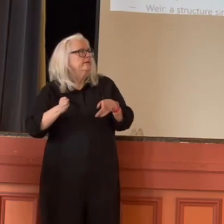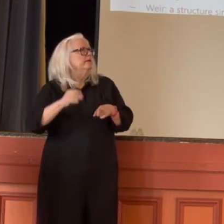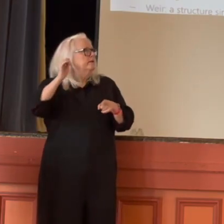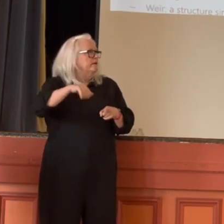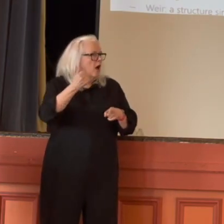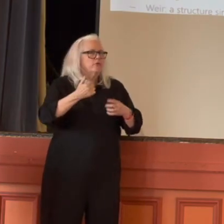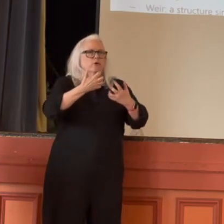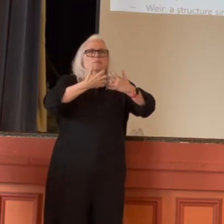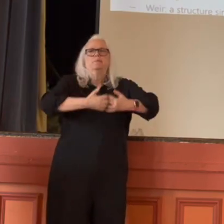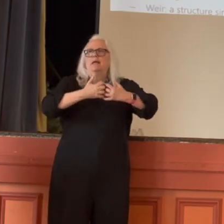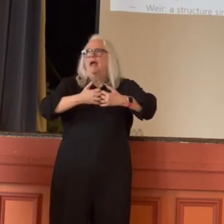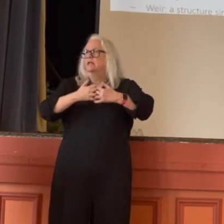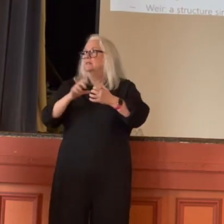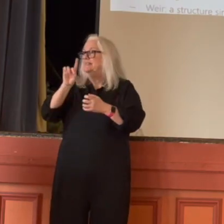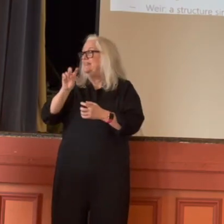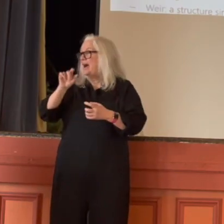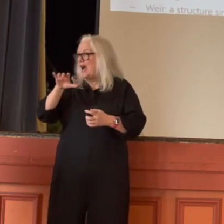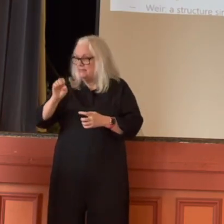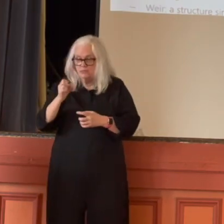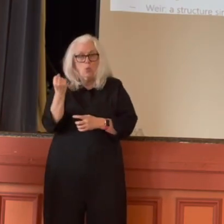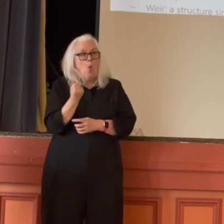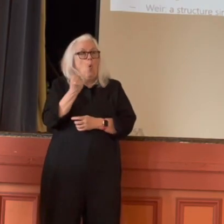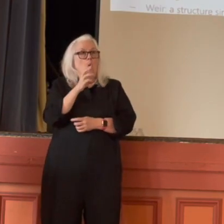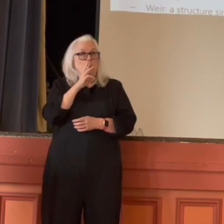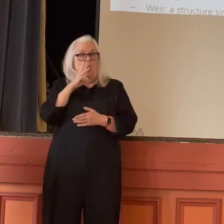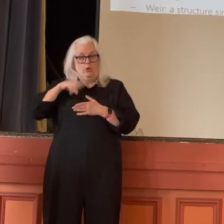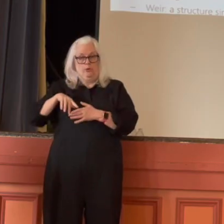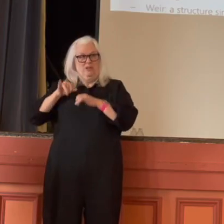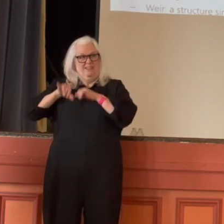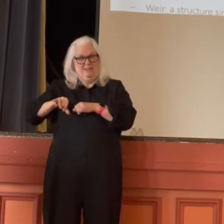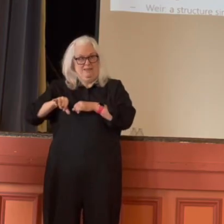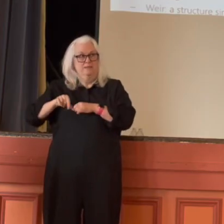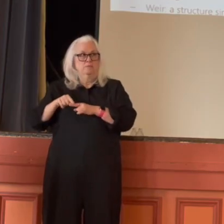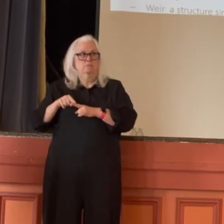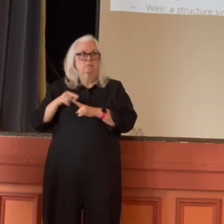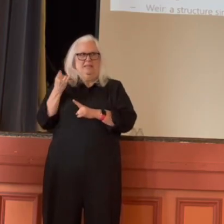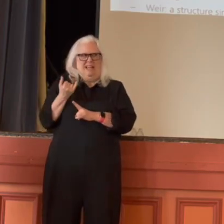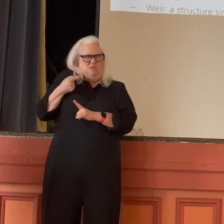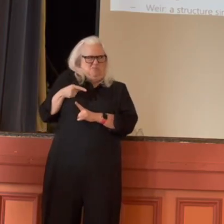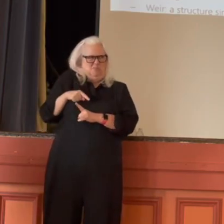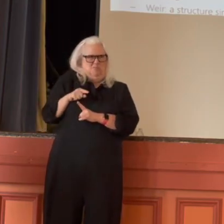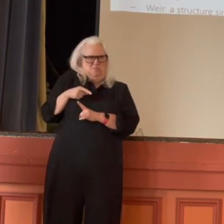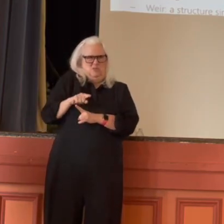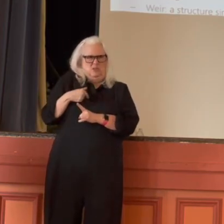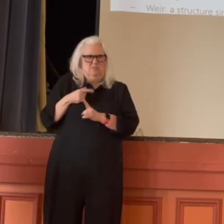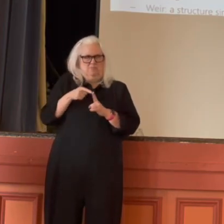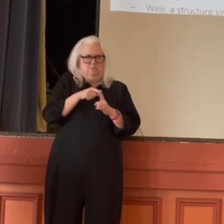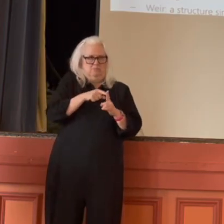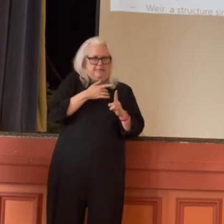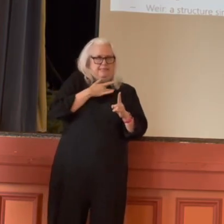to hold the water in place, and then in real time, so based on sensors upstream and